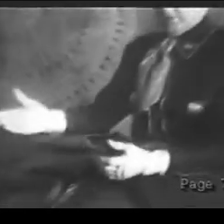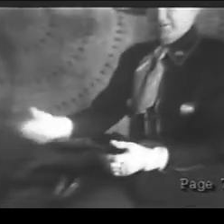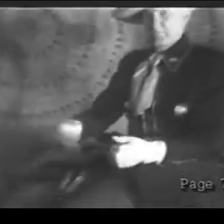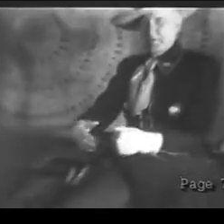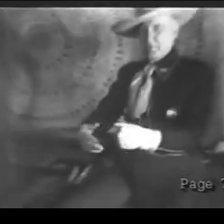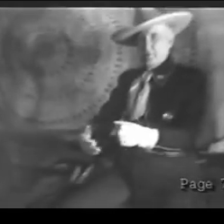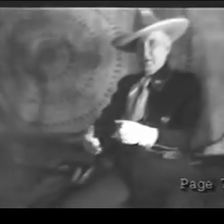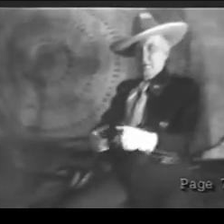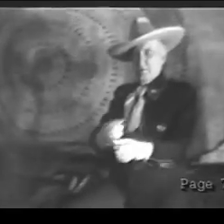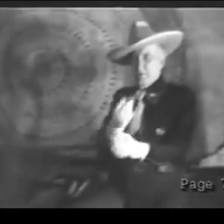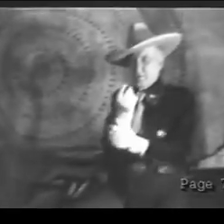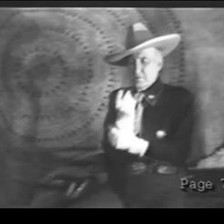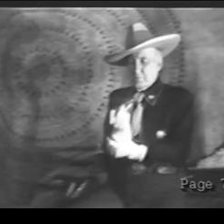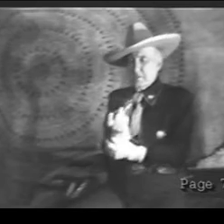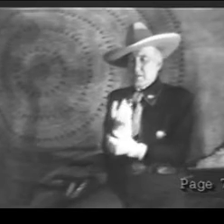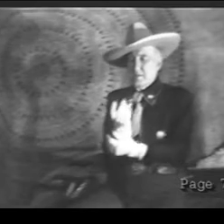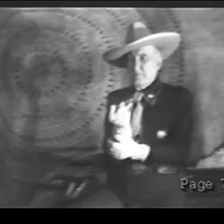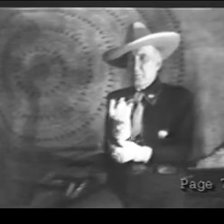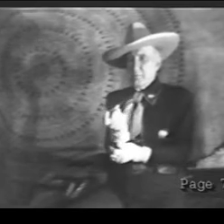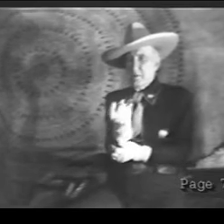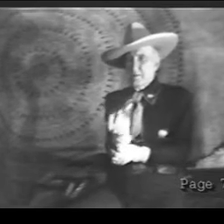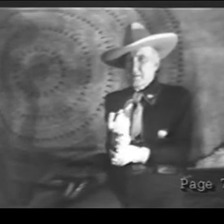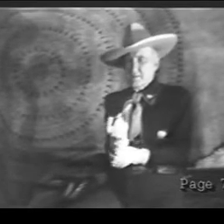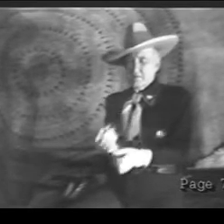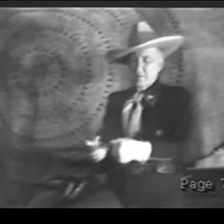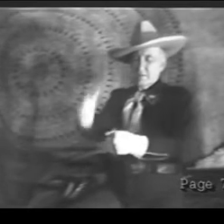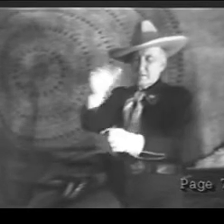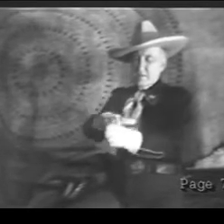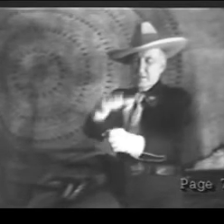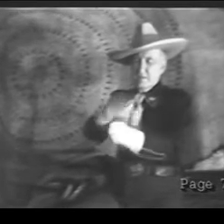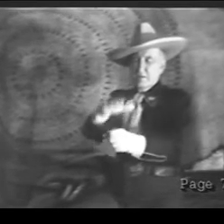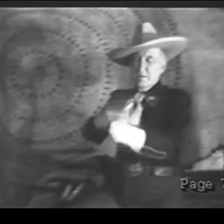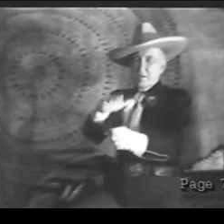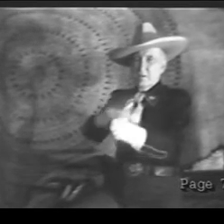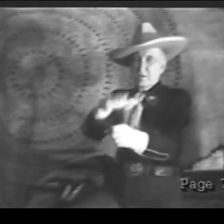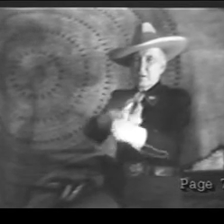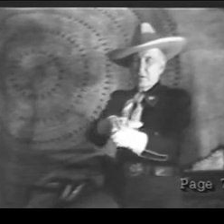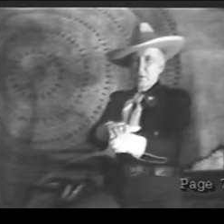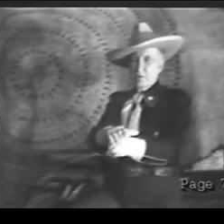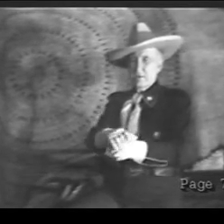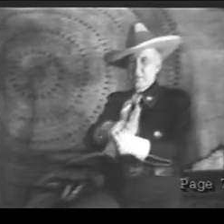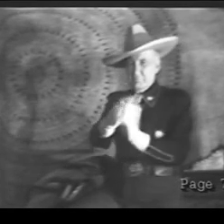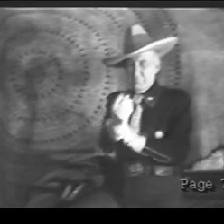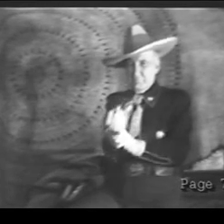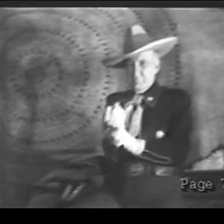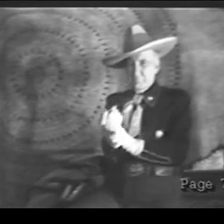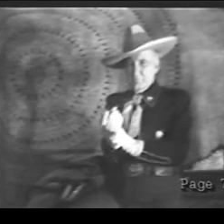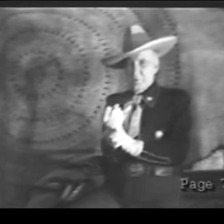didn't have a pipe in your hand, you'd make the sign for the pipe like this, then say, loaded up, and